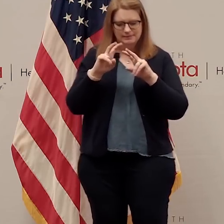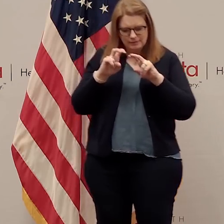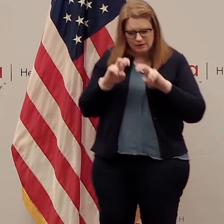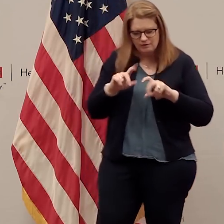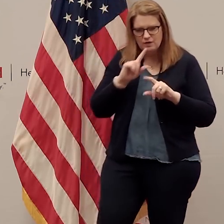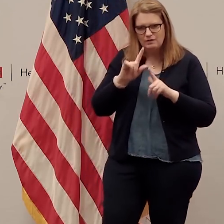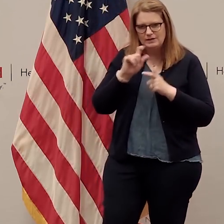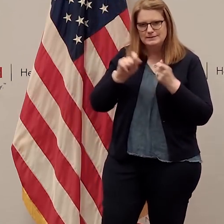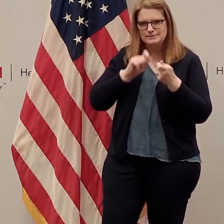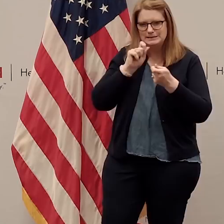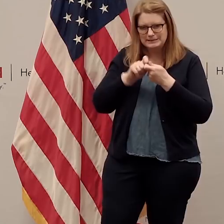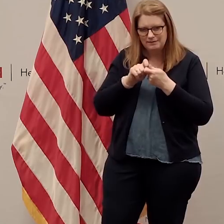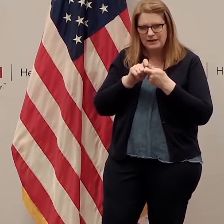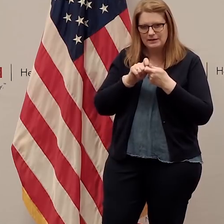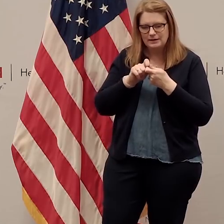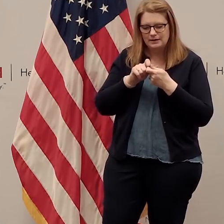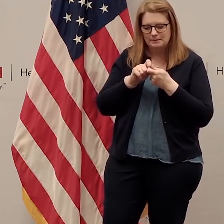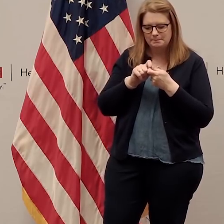very specific